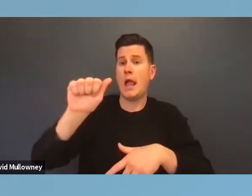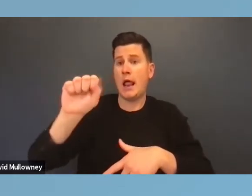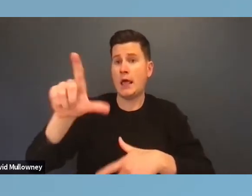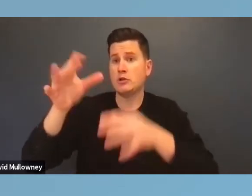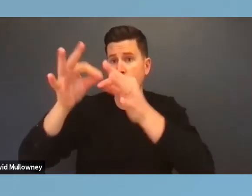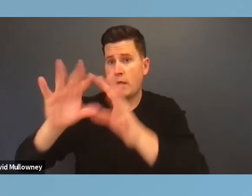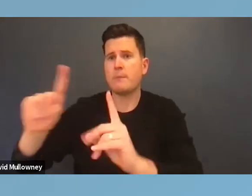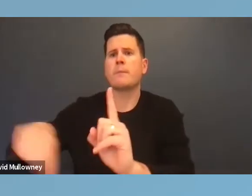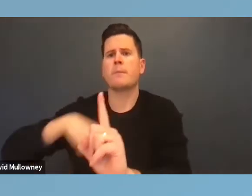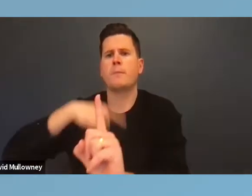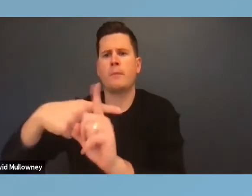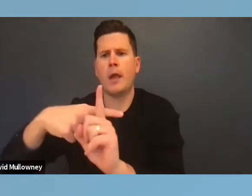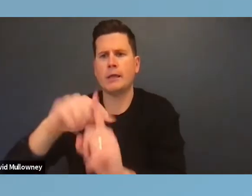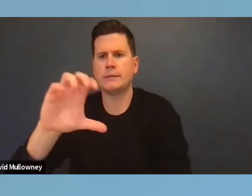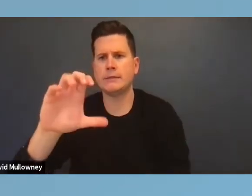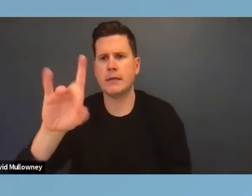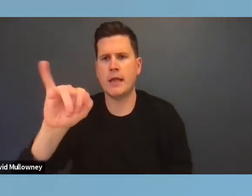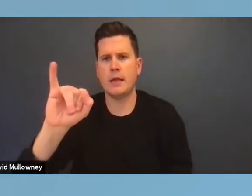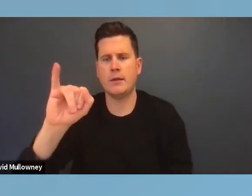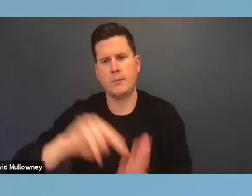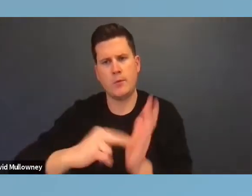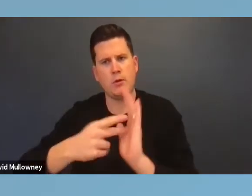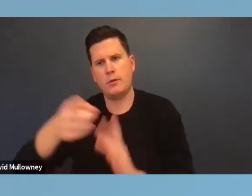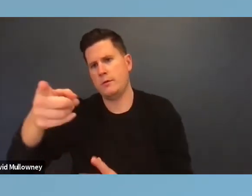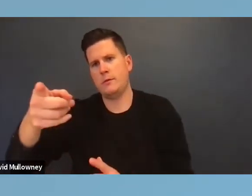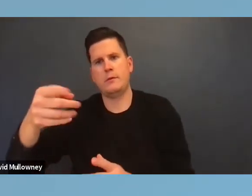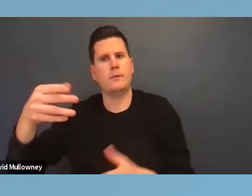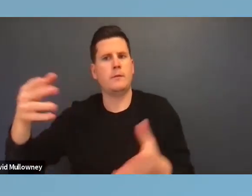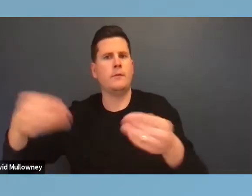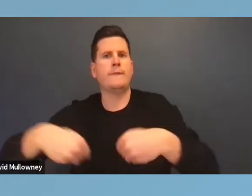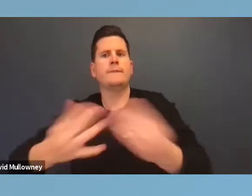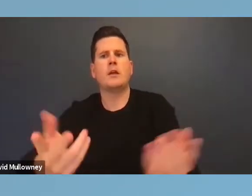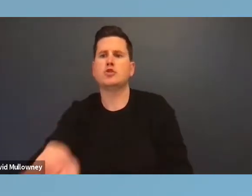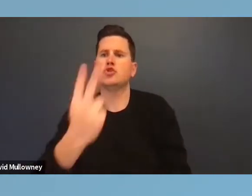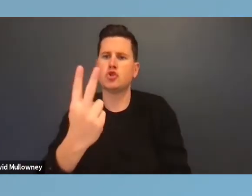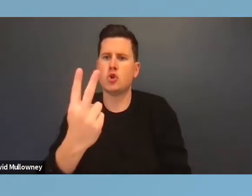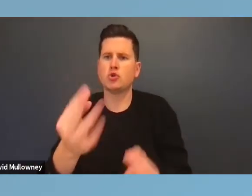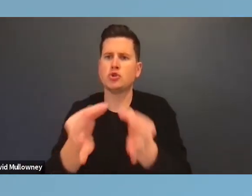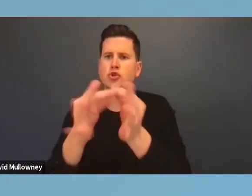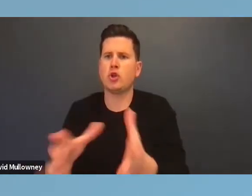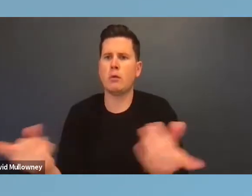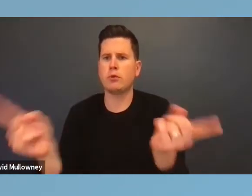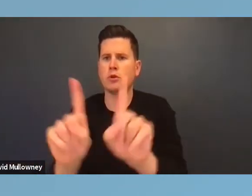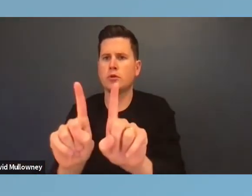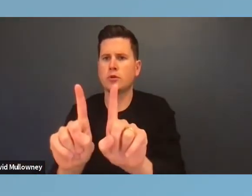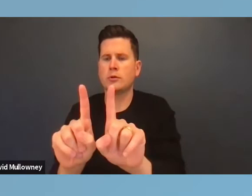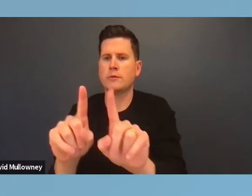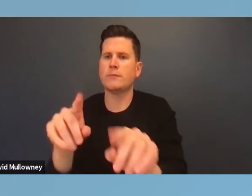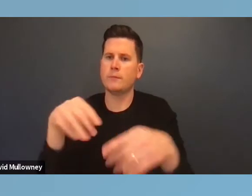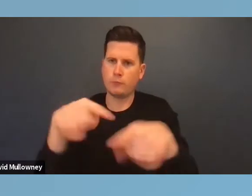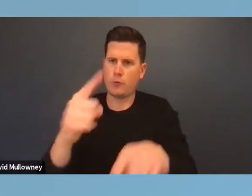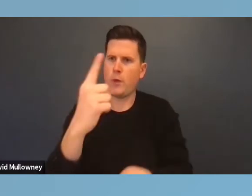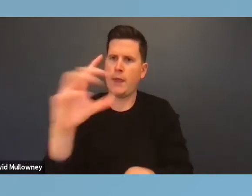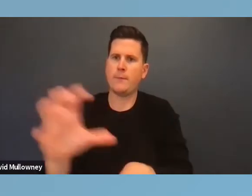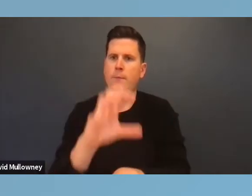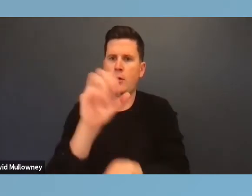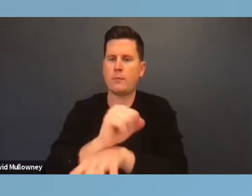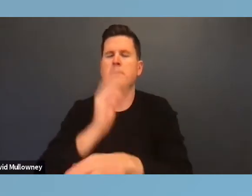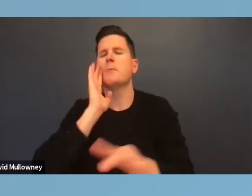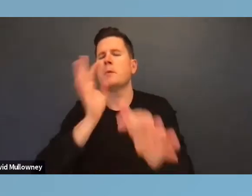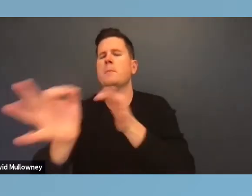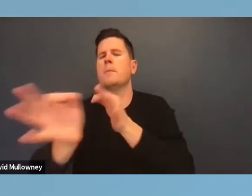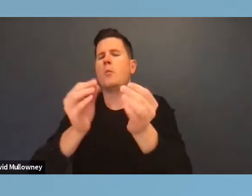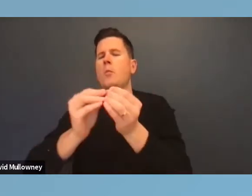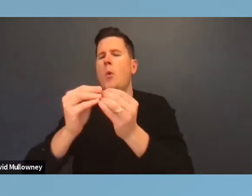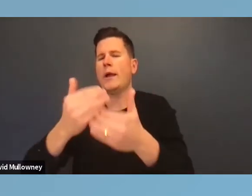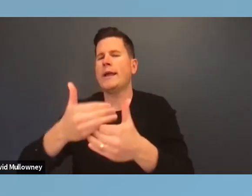Some would ask for an ASL interpreter plus a CDI, which means that you are providing 2 interpreters for 1